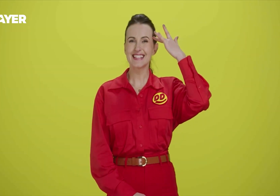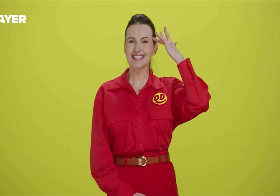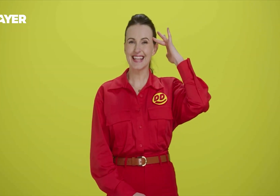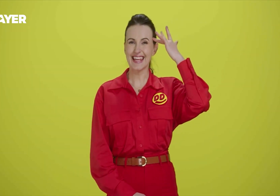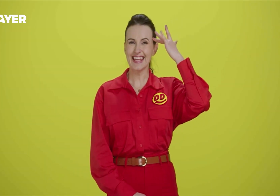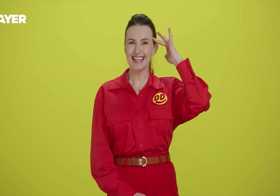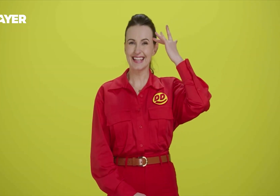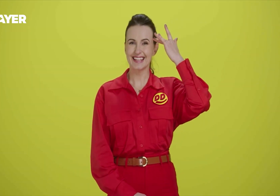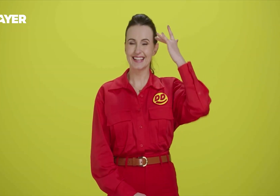Silly.